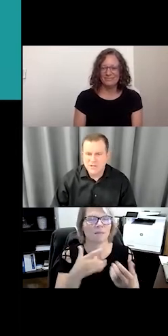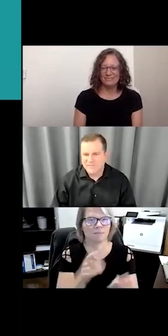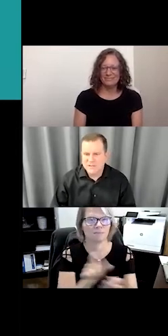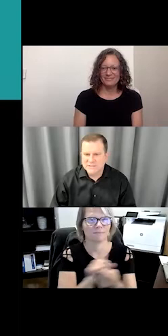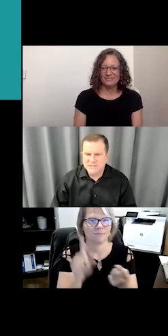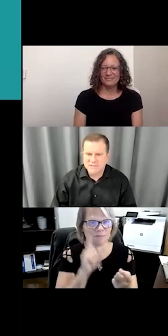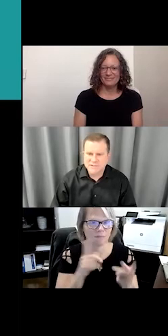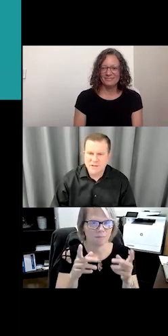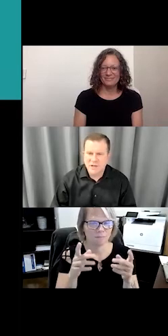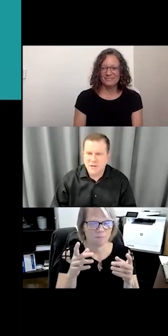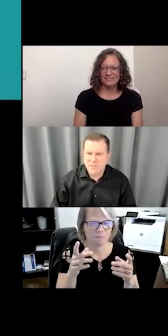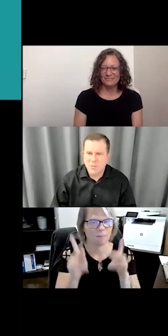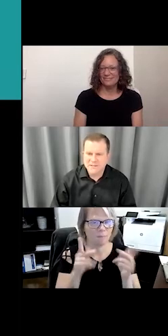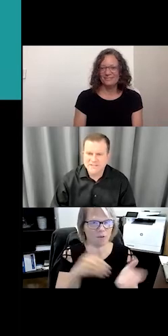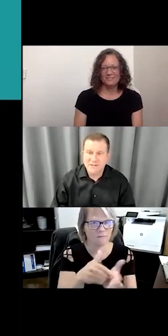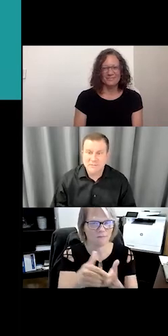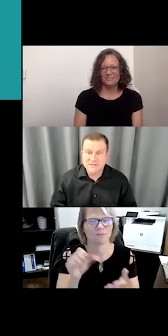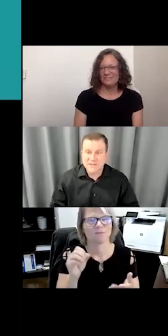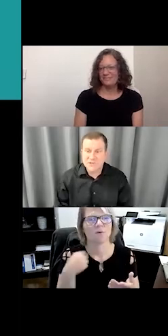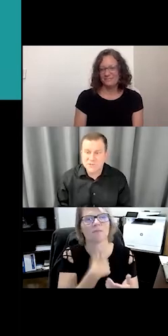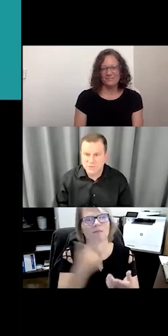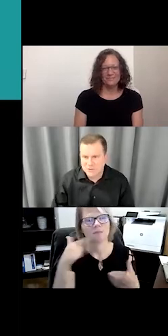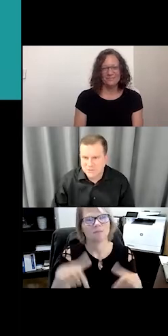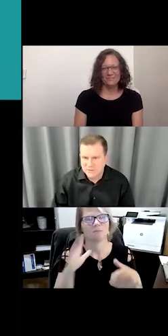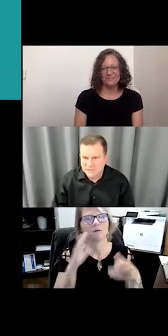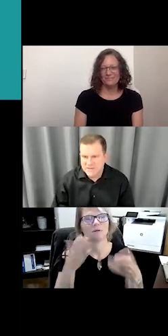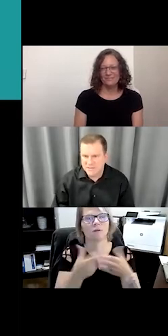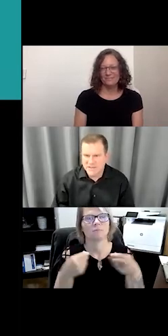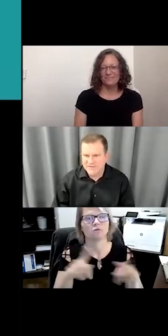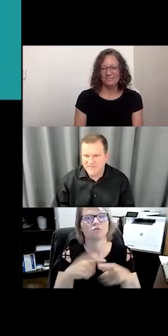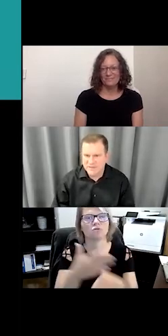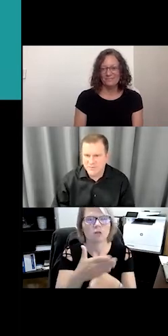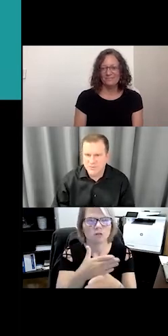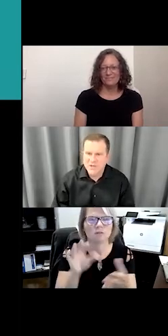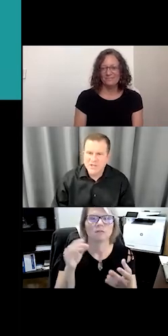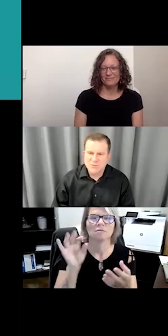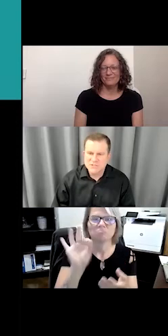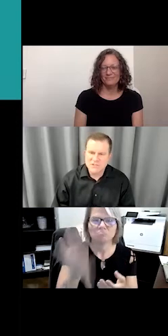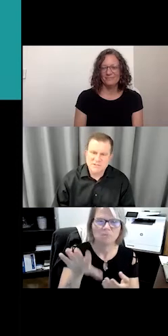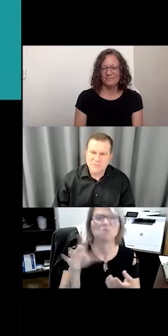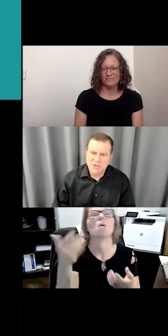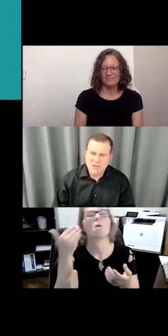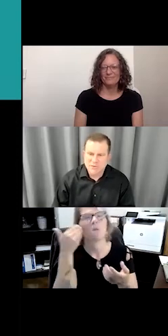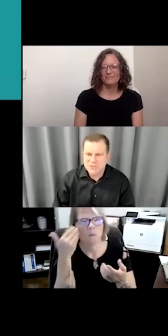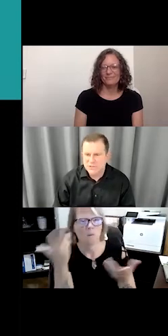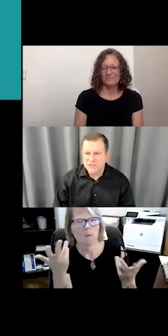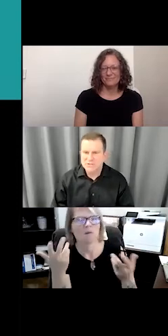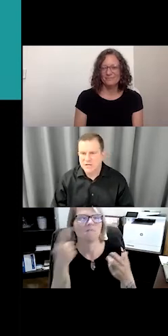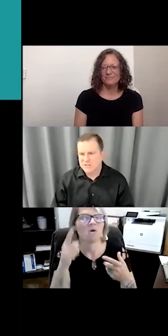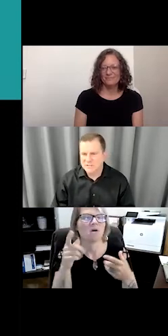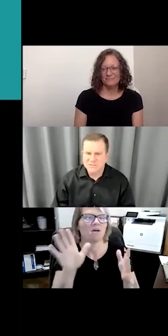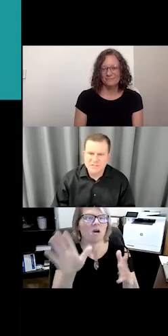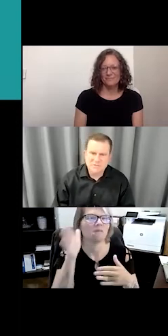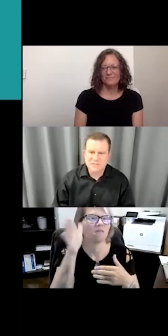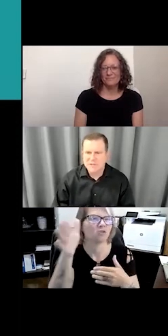there are a lot of places where it's not usual to meet a lot of deaf people. So we just thought this would be a good opportunity to